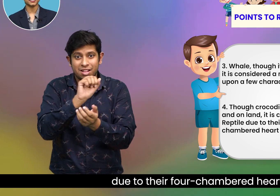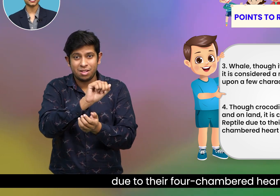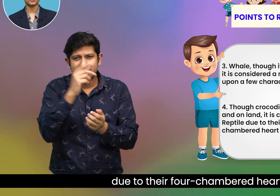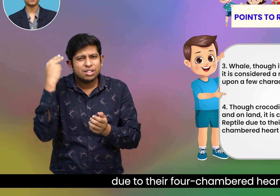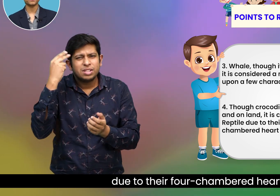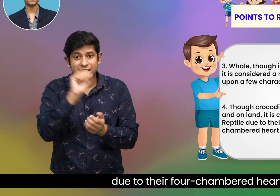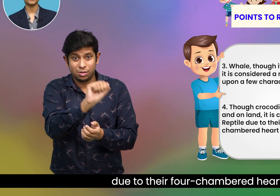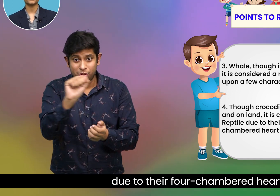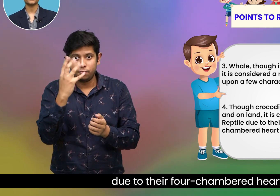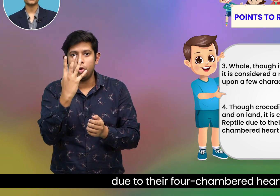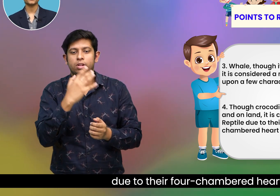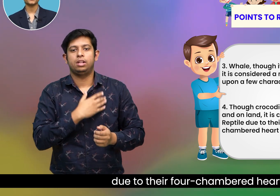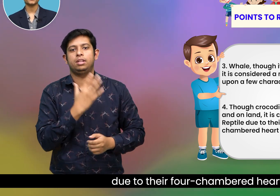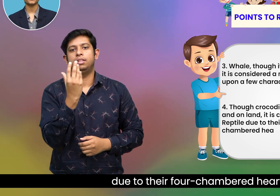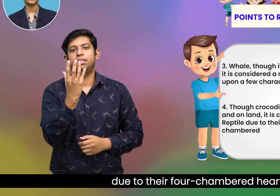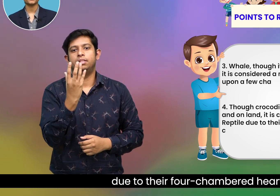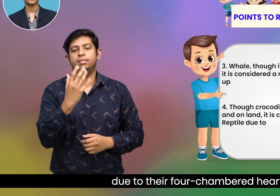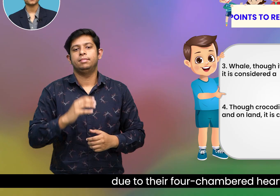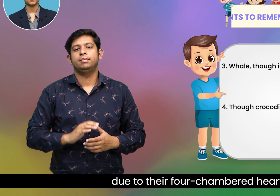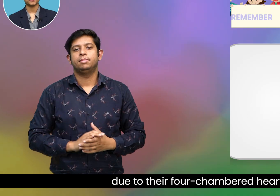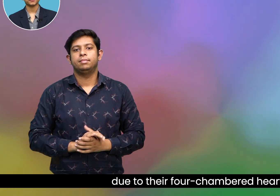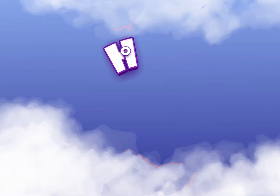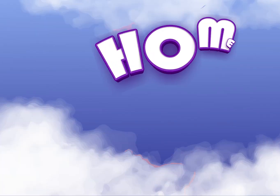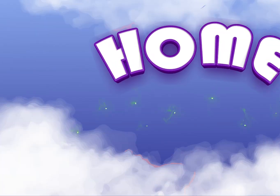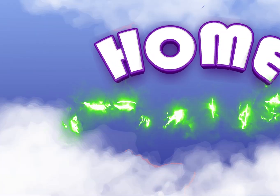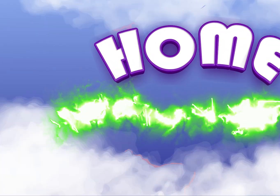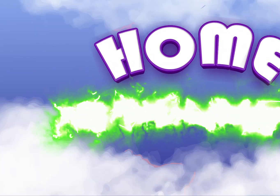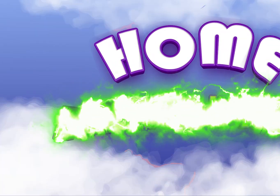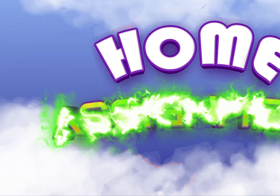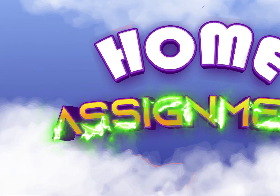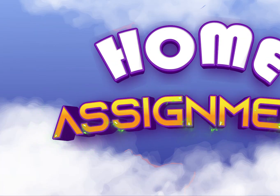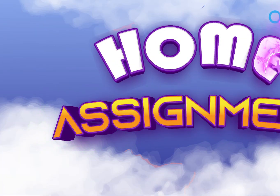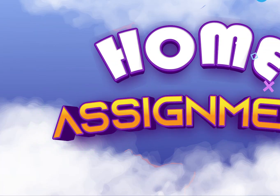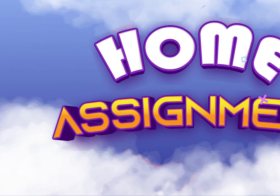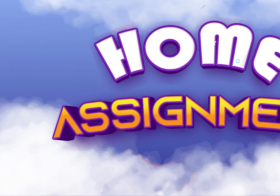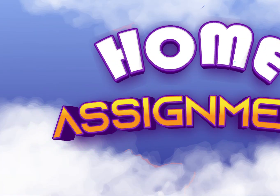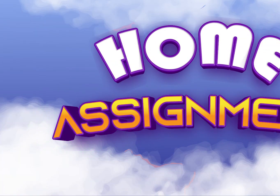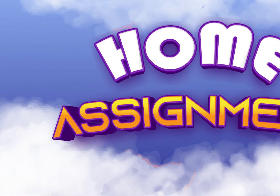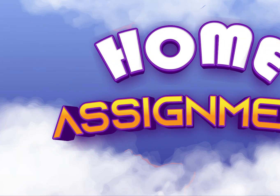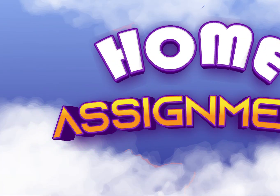four-chambered heart. Home assignment.